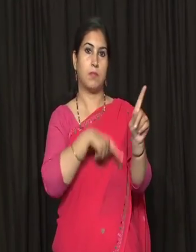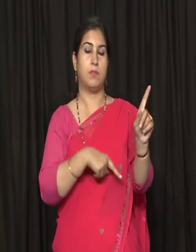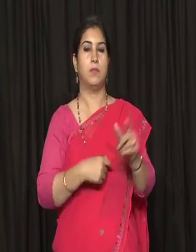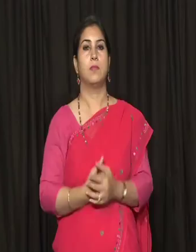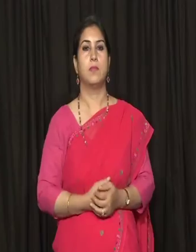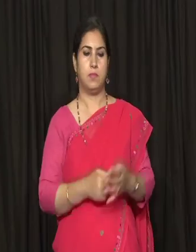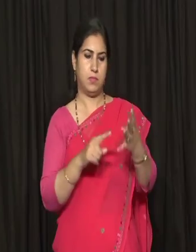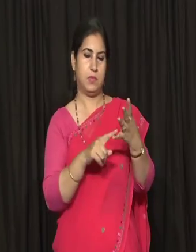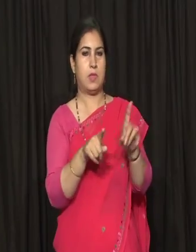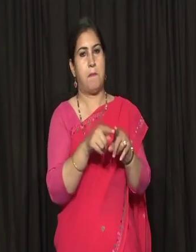etc.